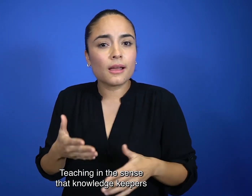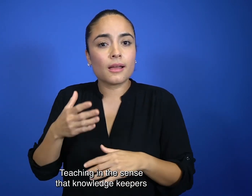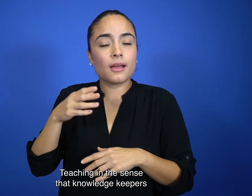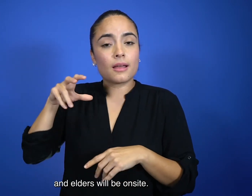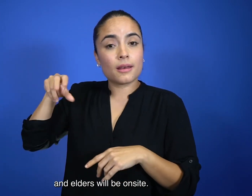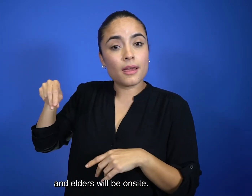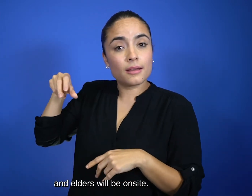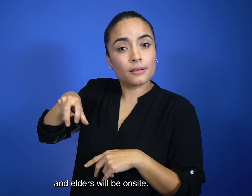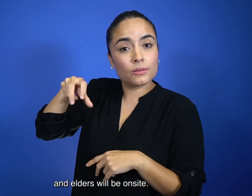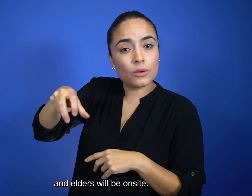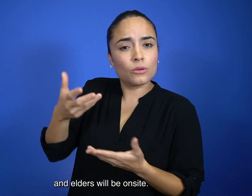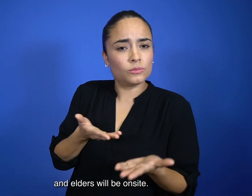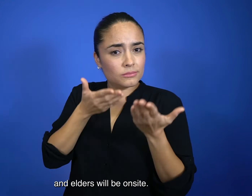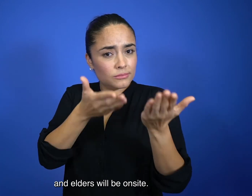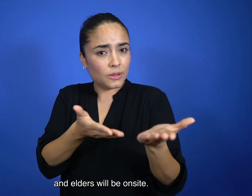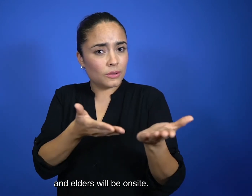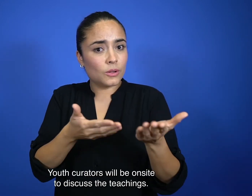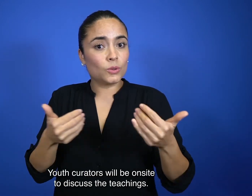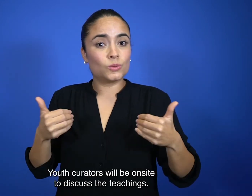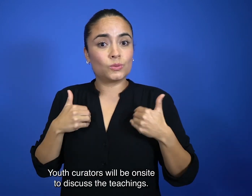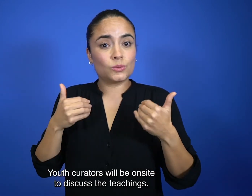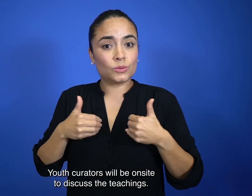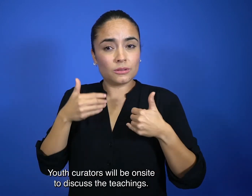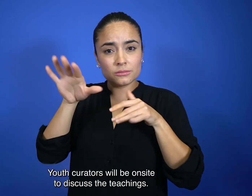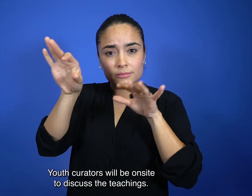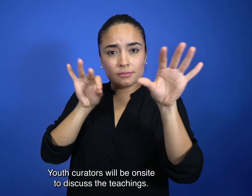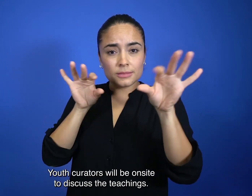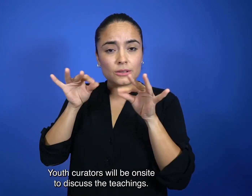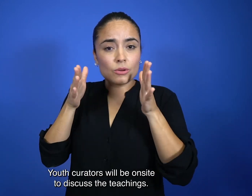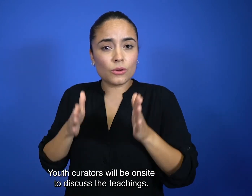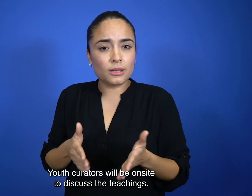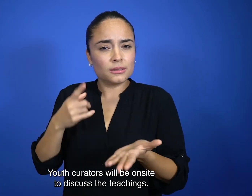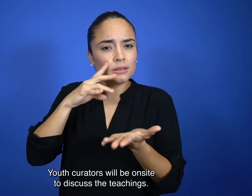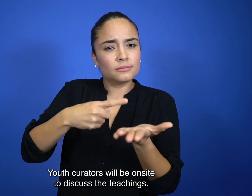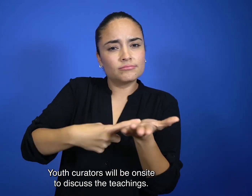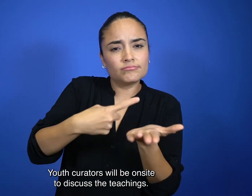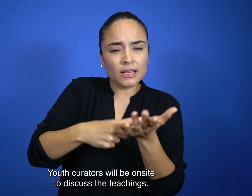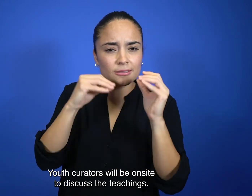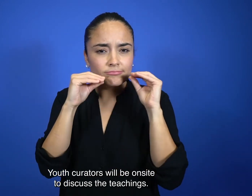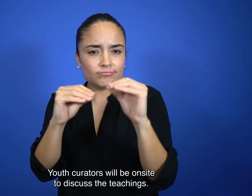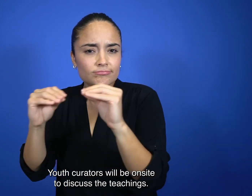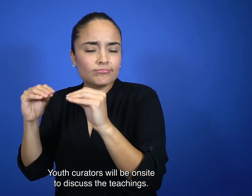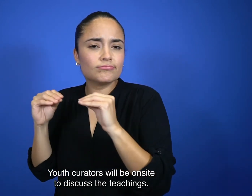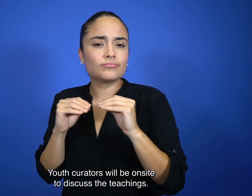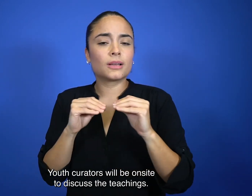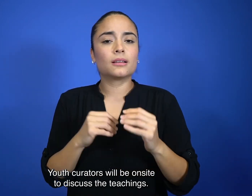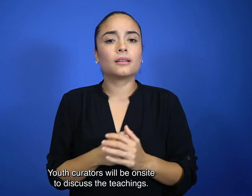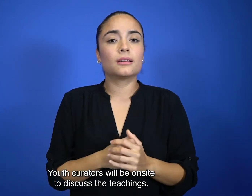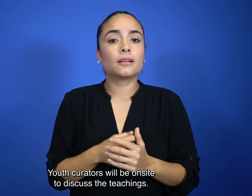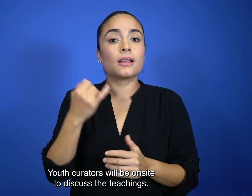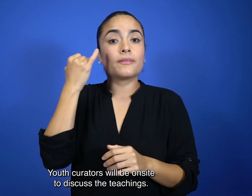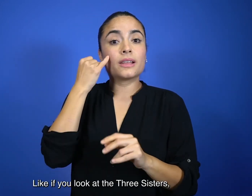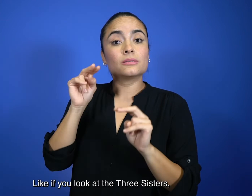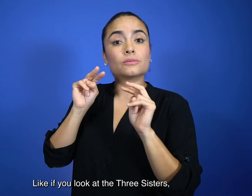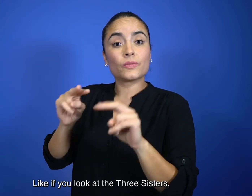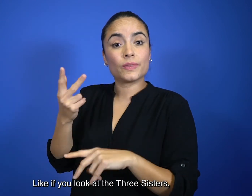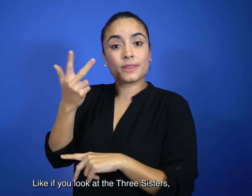keepers and elders will be on site, youth curators will be on site to discuss the teachings. Like if you look at